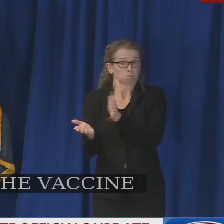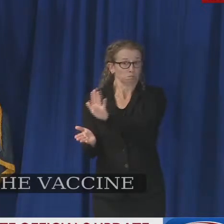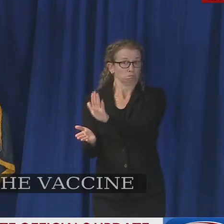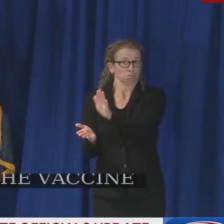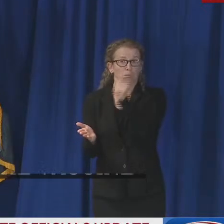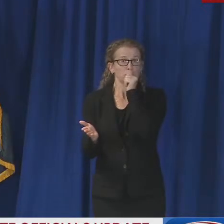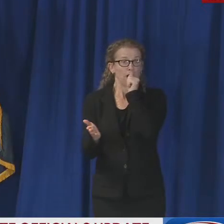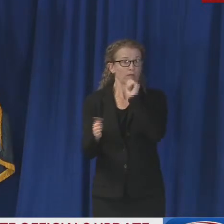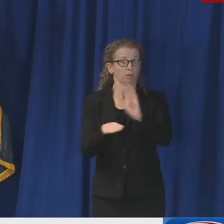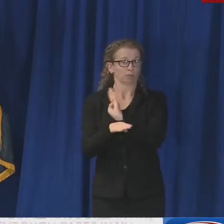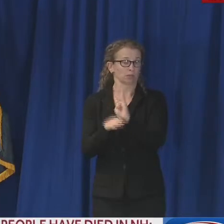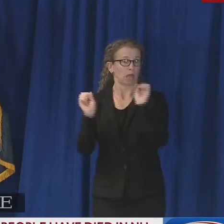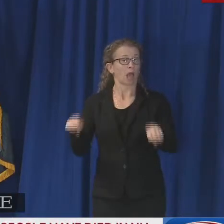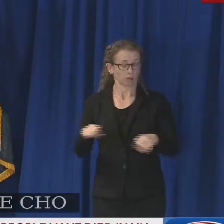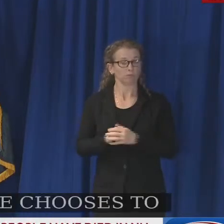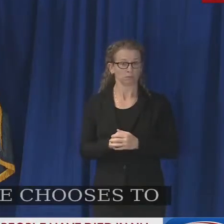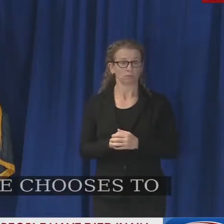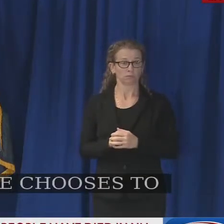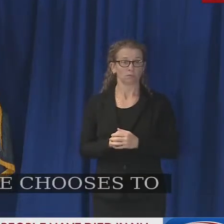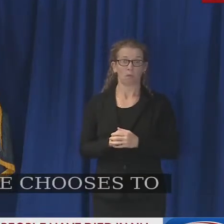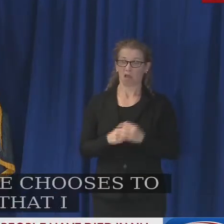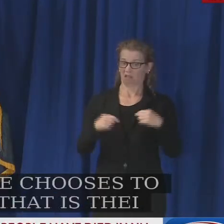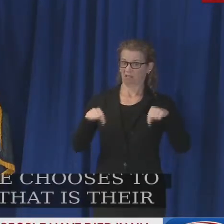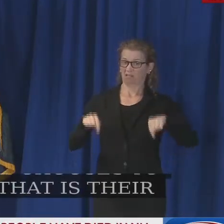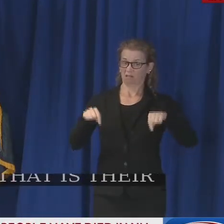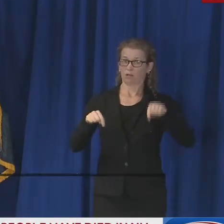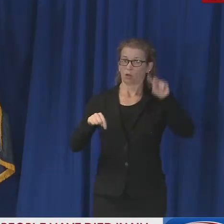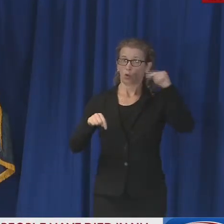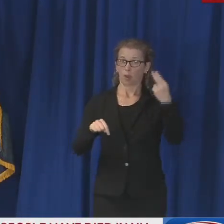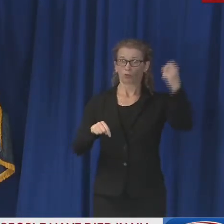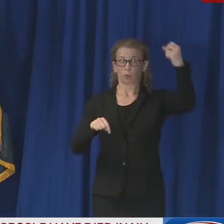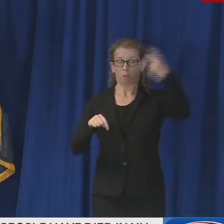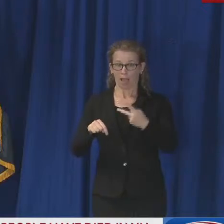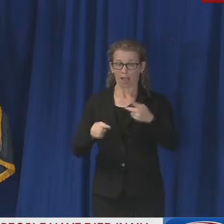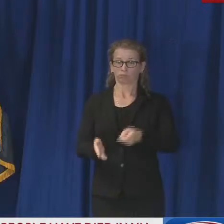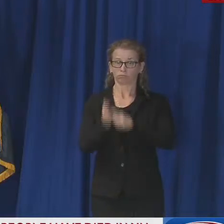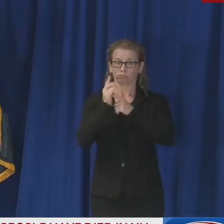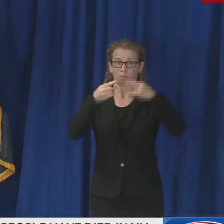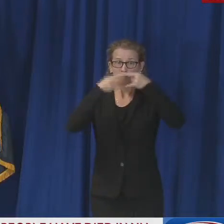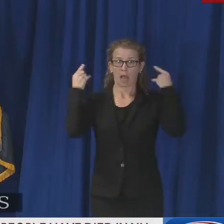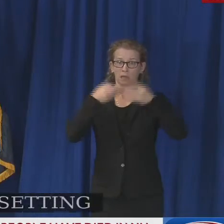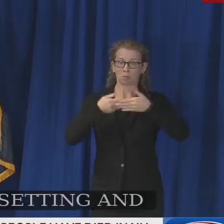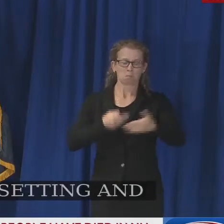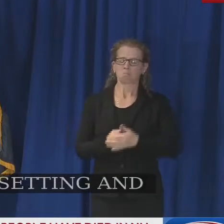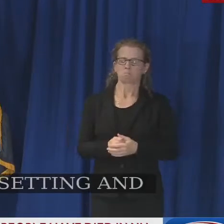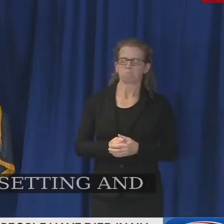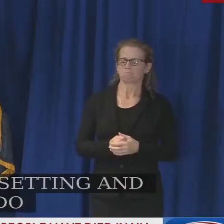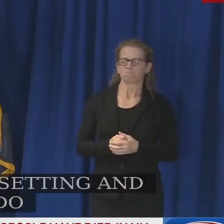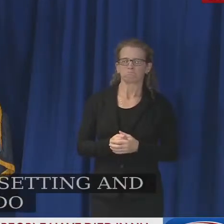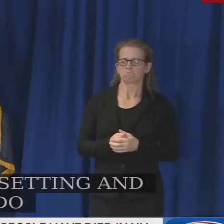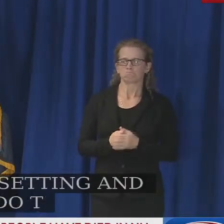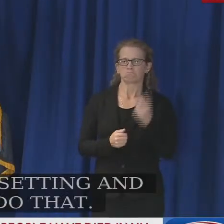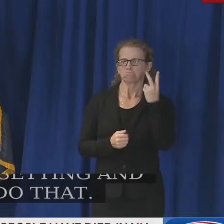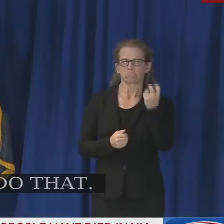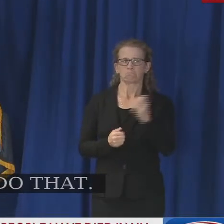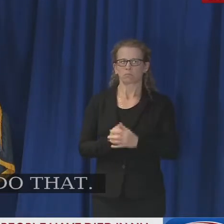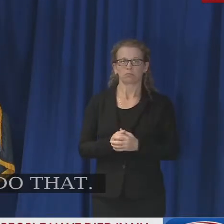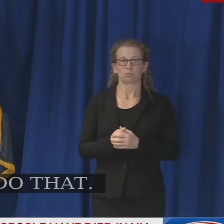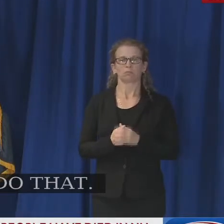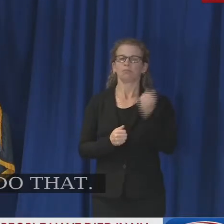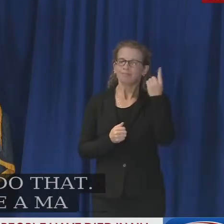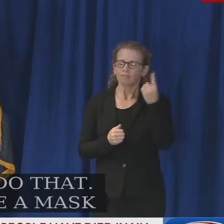they have the right to do that. And no, I don't foresee a mask mandate being implemented in the future. Again, if we keep pushing our vaccines